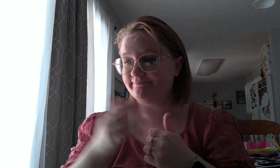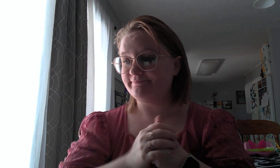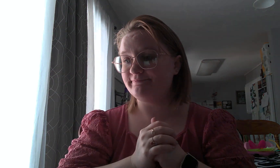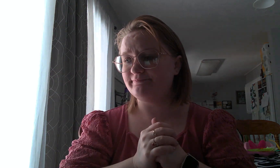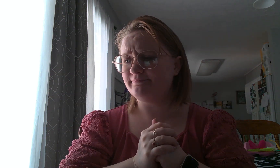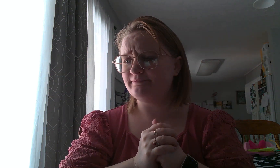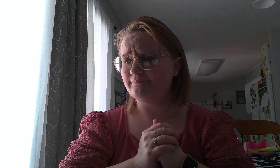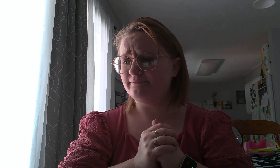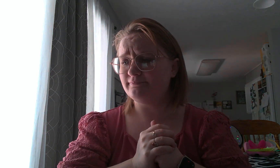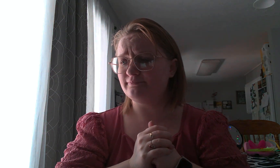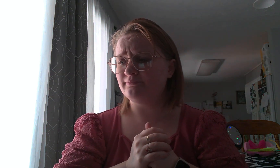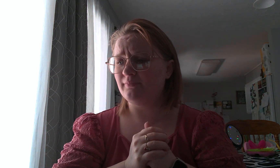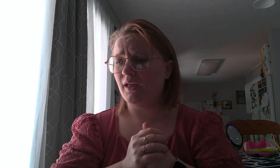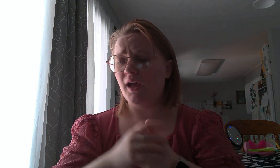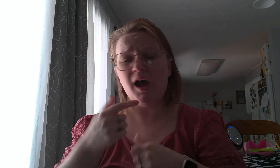So my answer would be